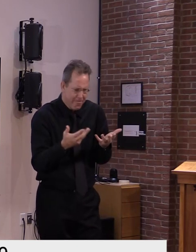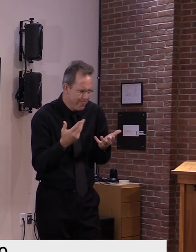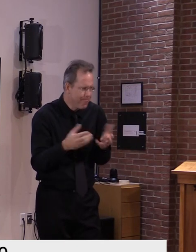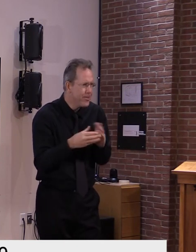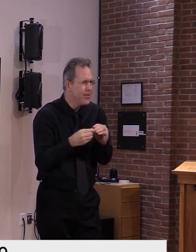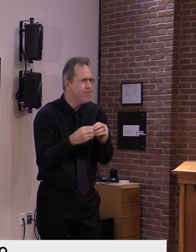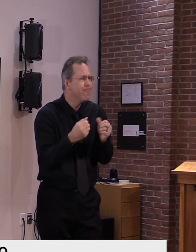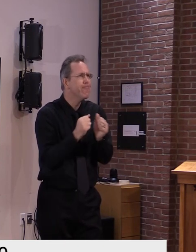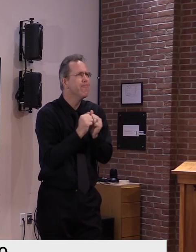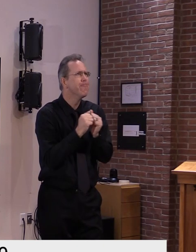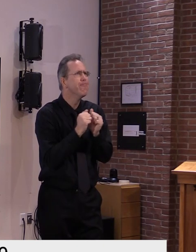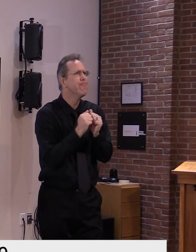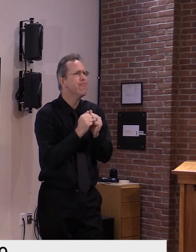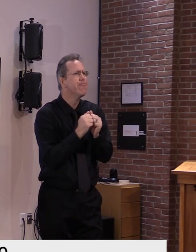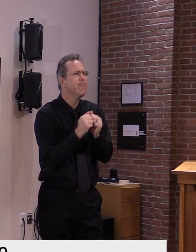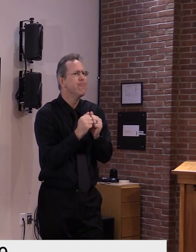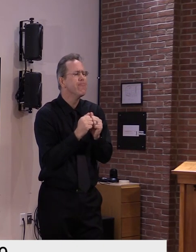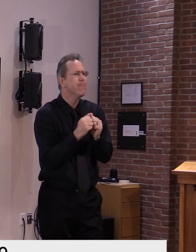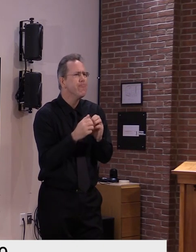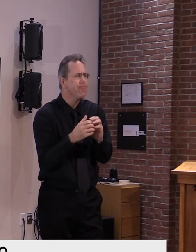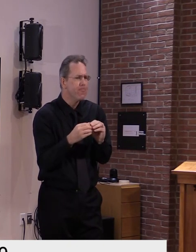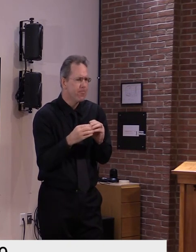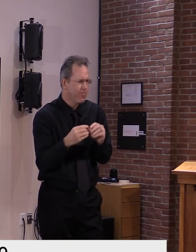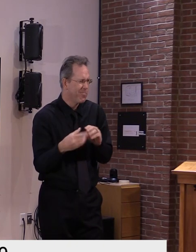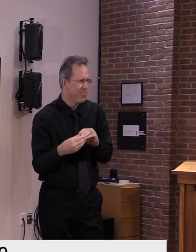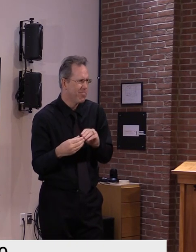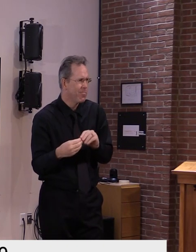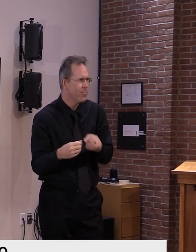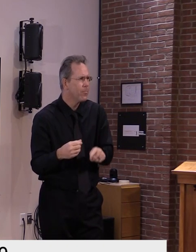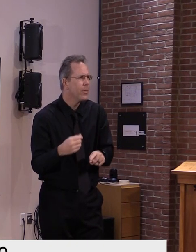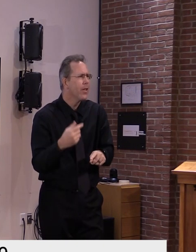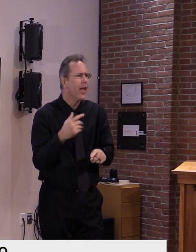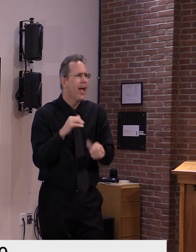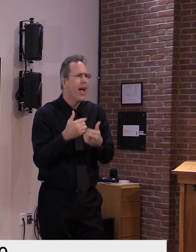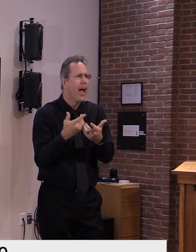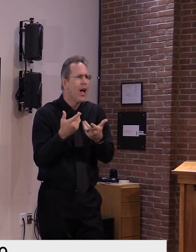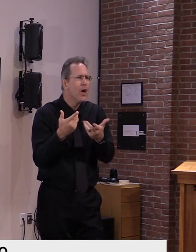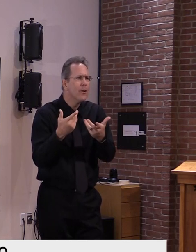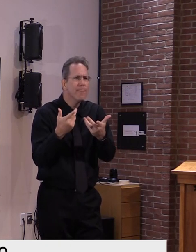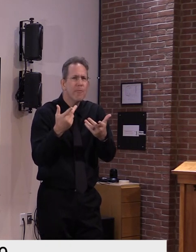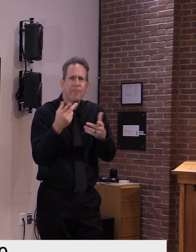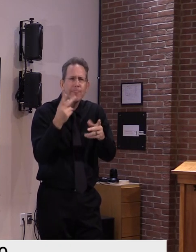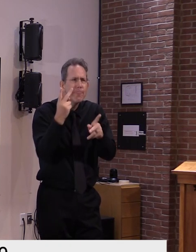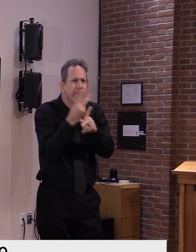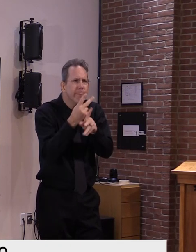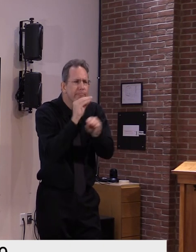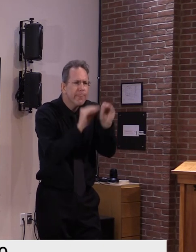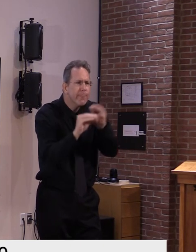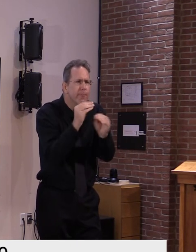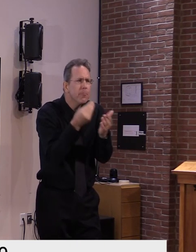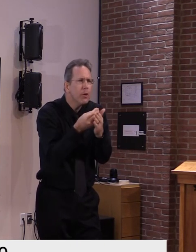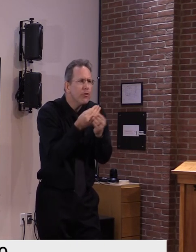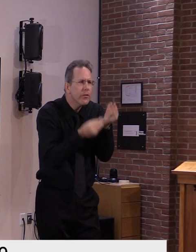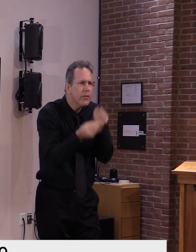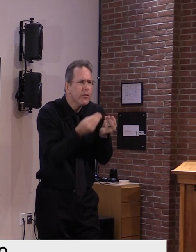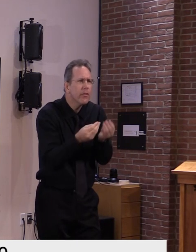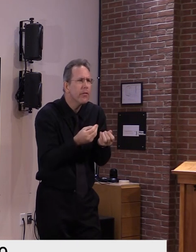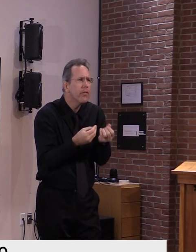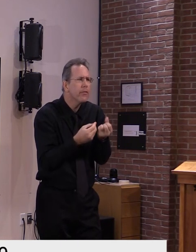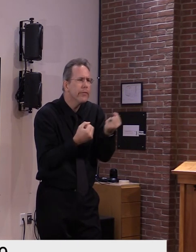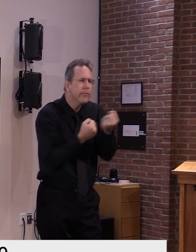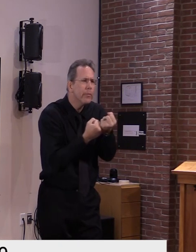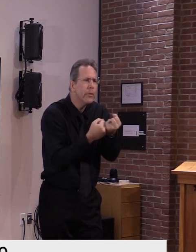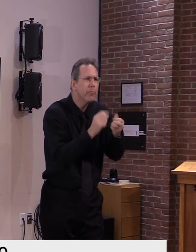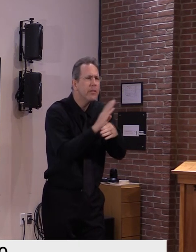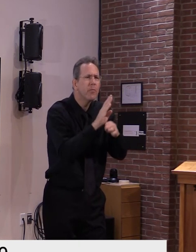prepare to present a budget to the legislature next month, are you looking to do any programs that are